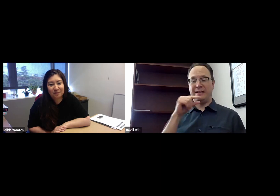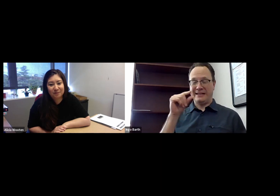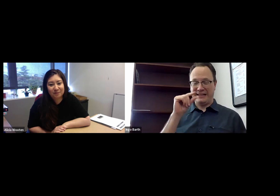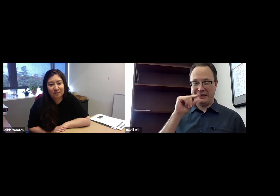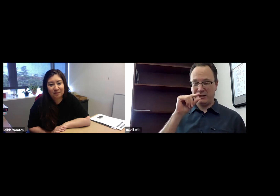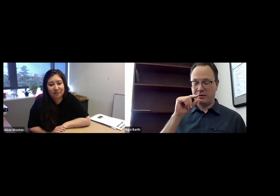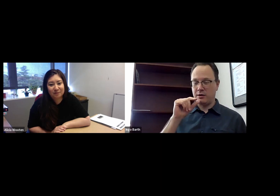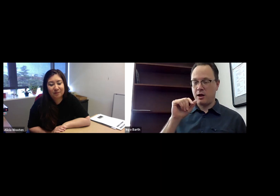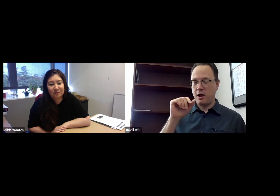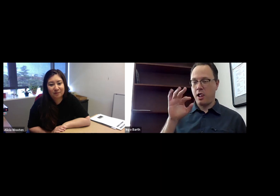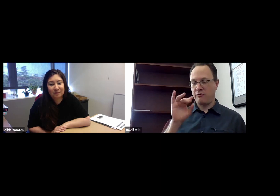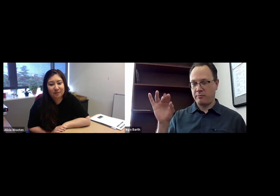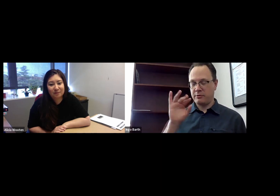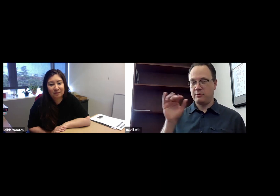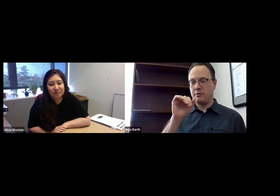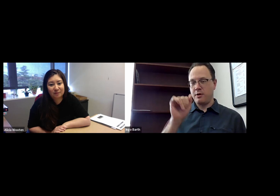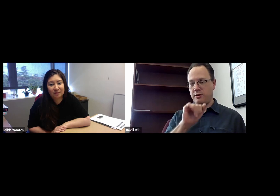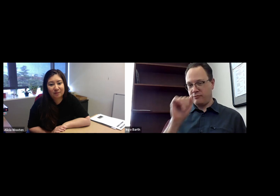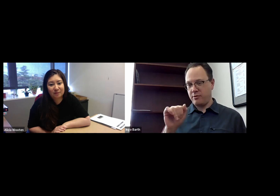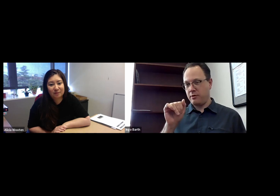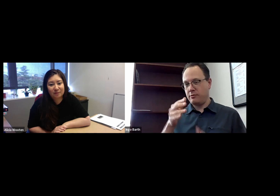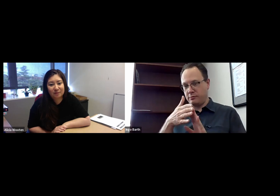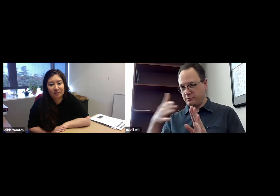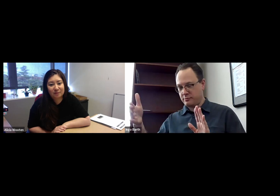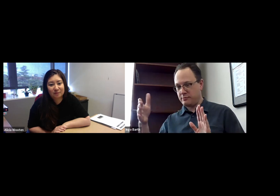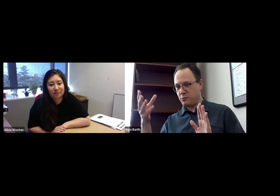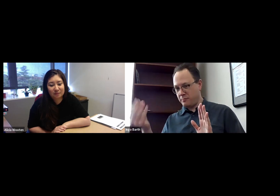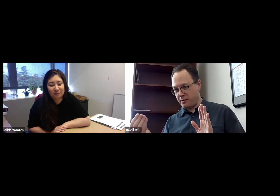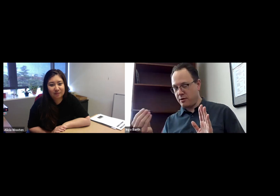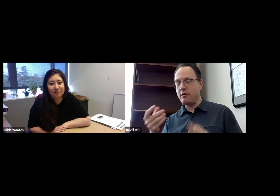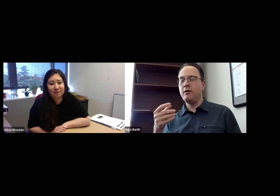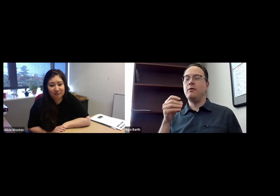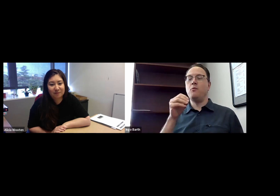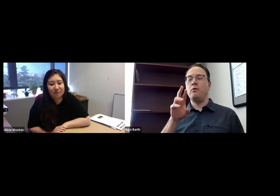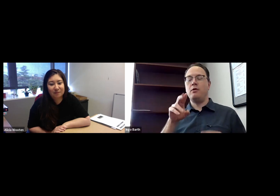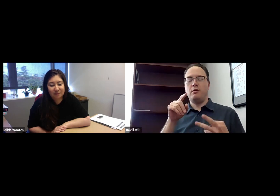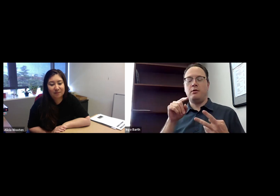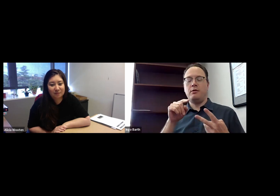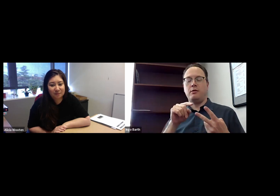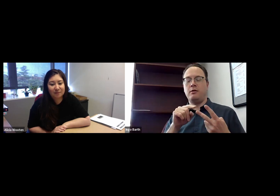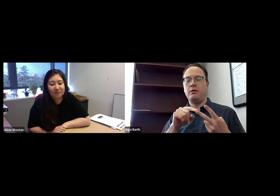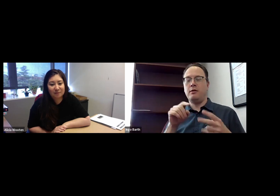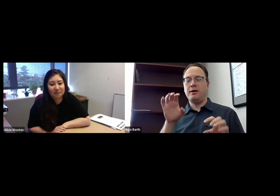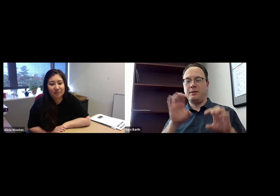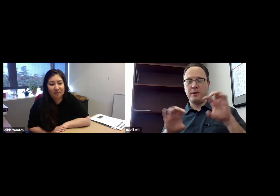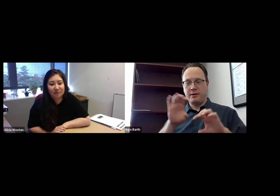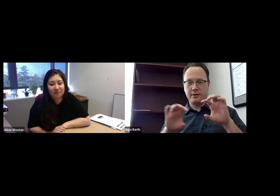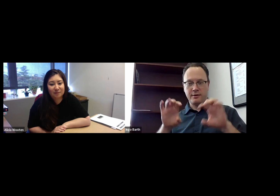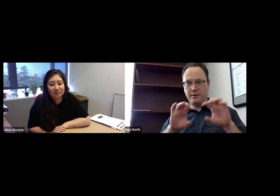ask more questions and have some grammar too about the alphabet.